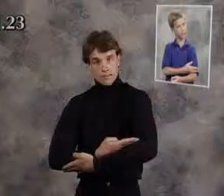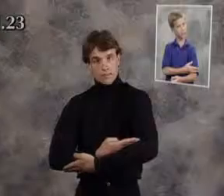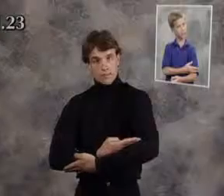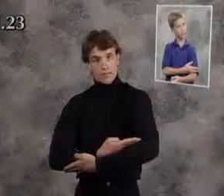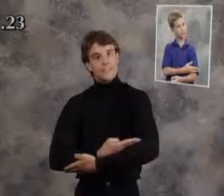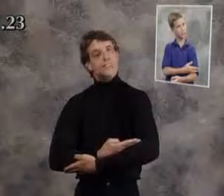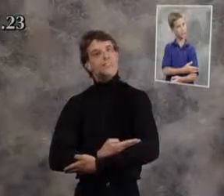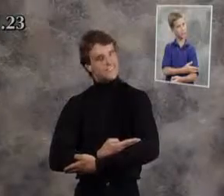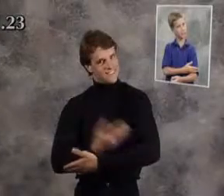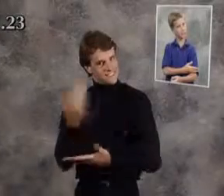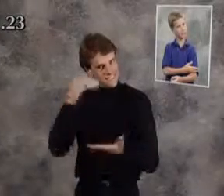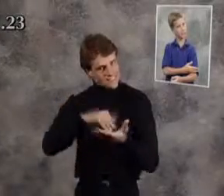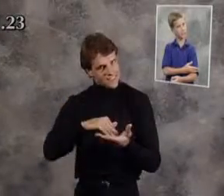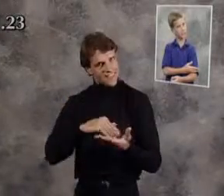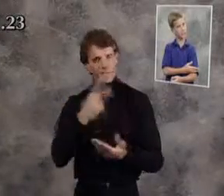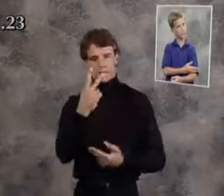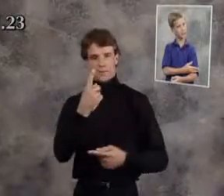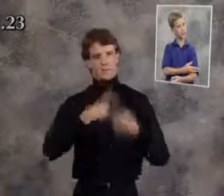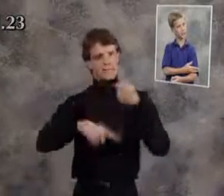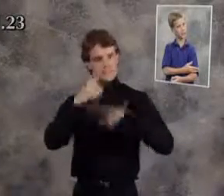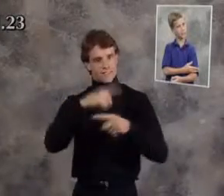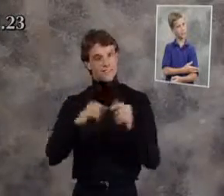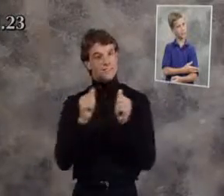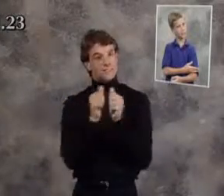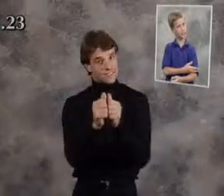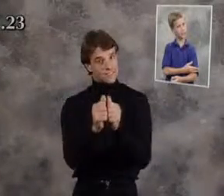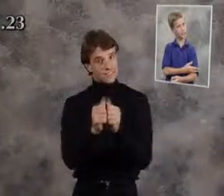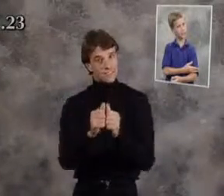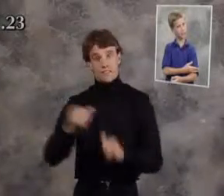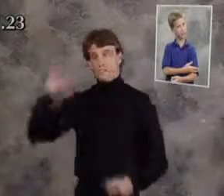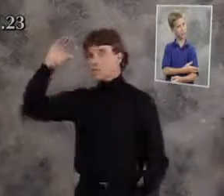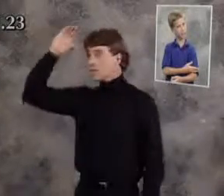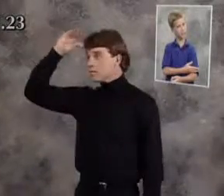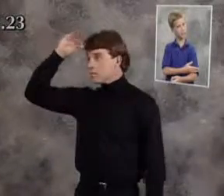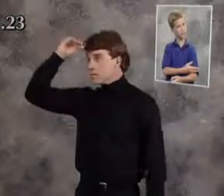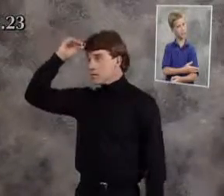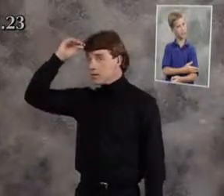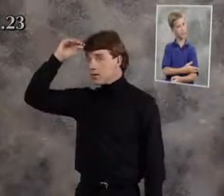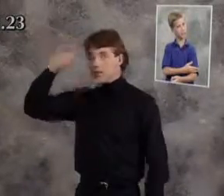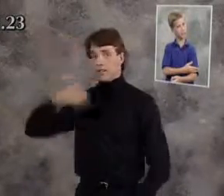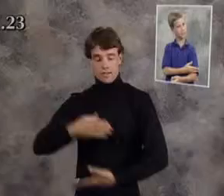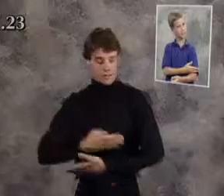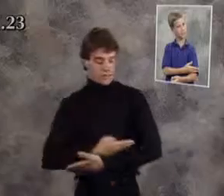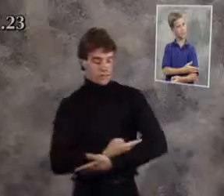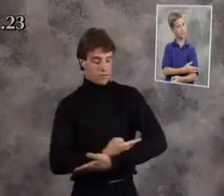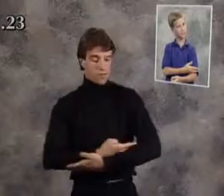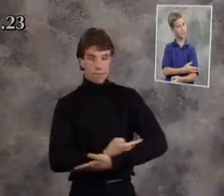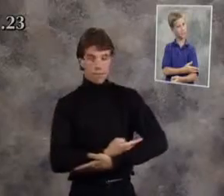Son. Another compound sign using boy and baby.